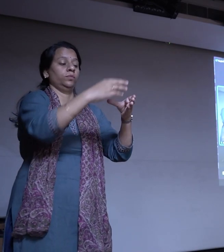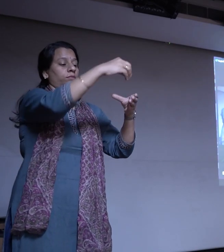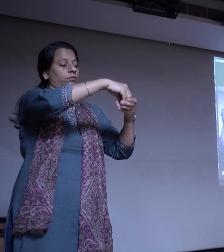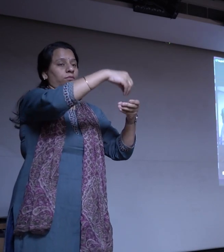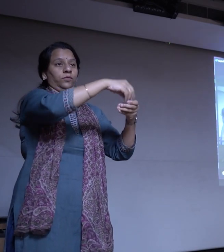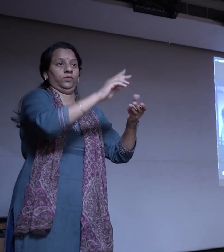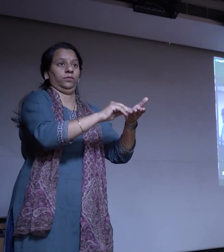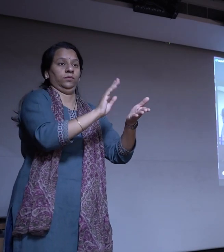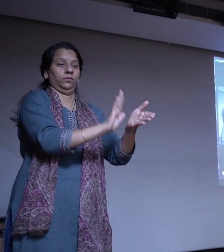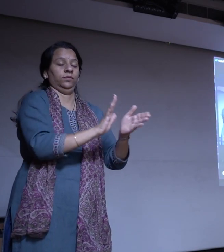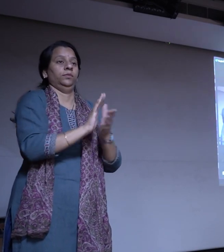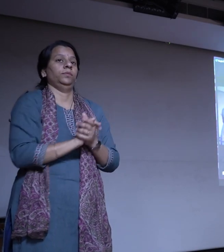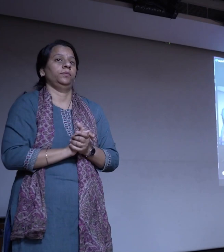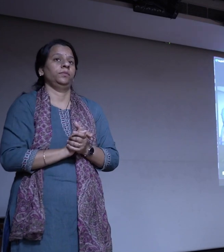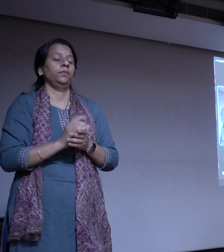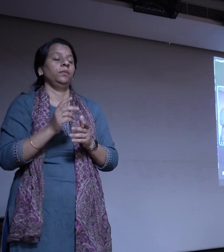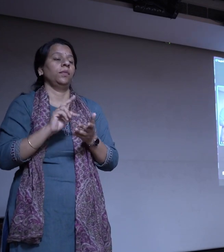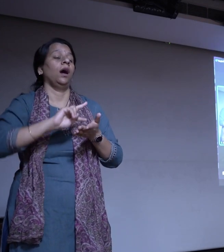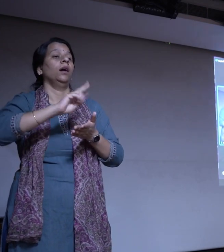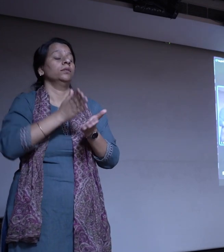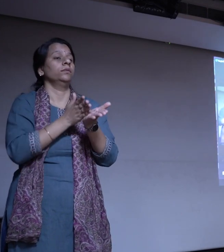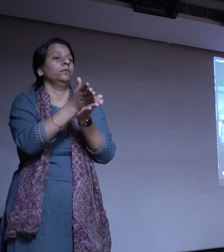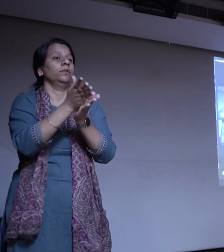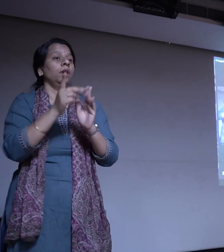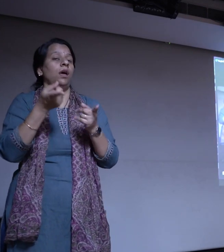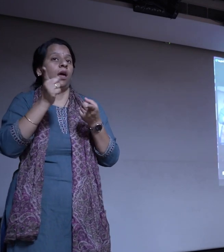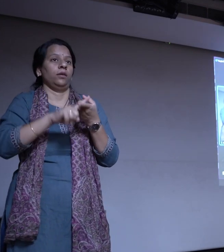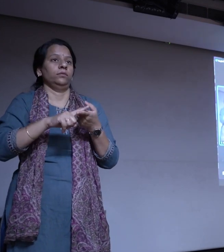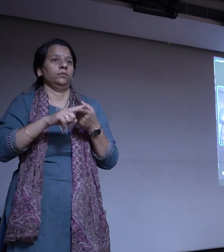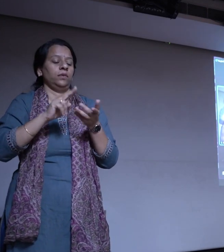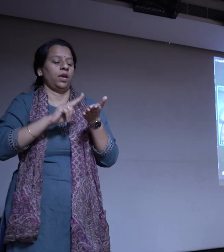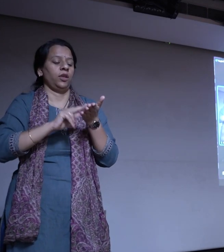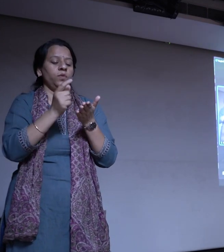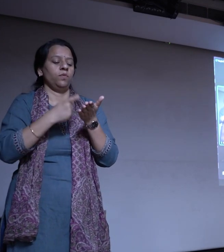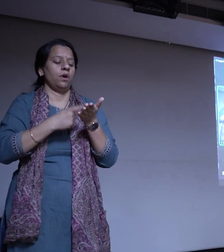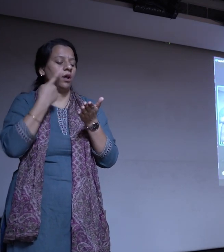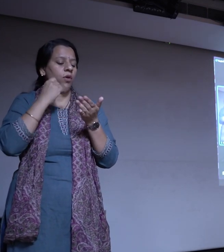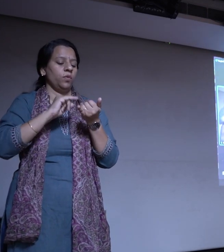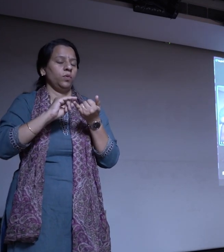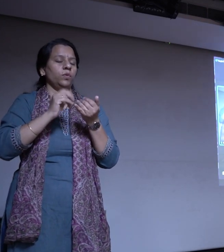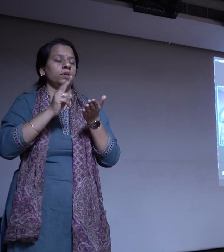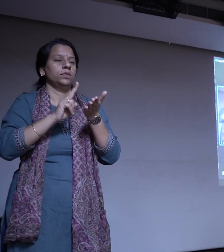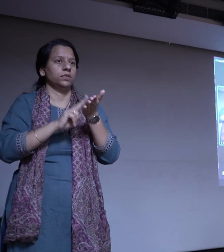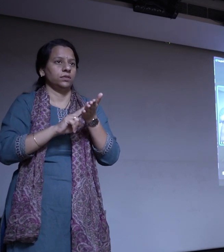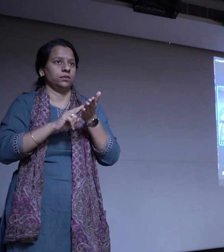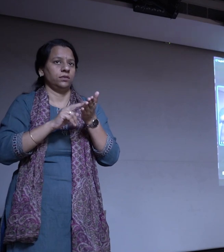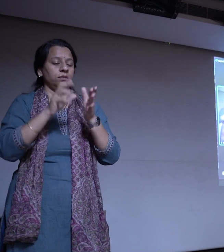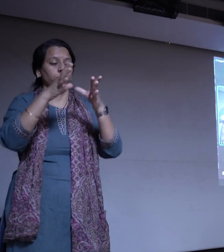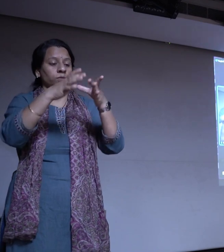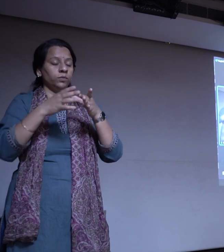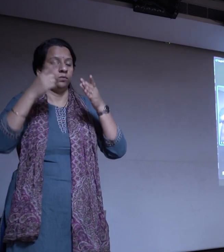group or there is a basically issue with the neurons in the brain so broadly that is a